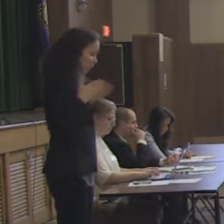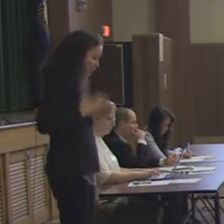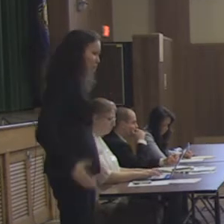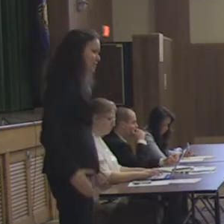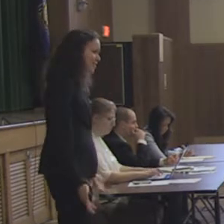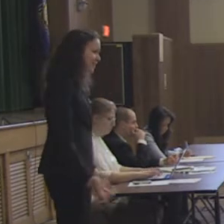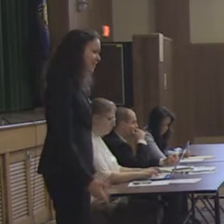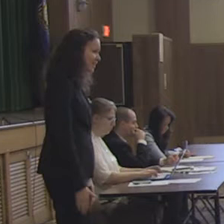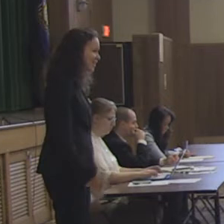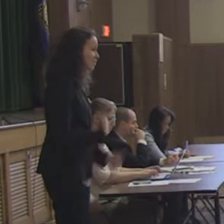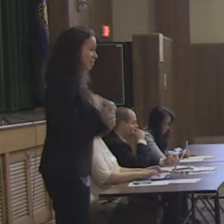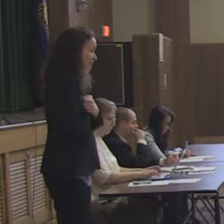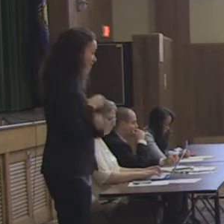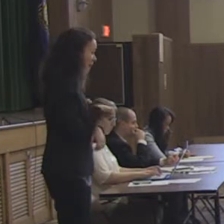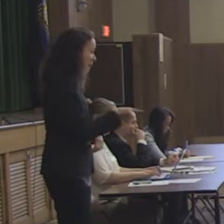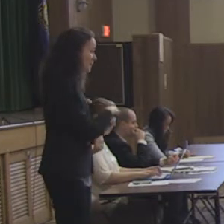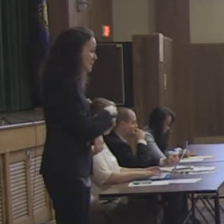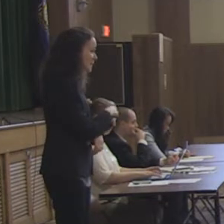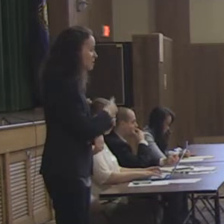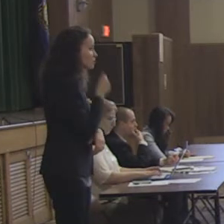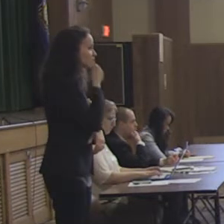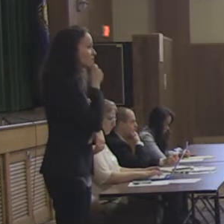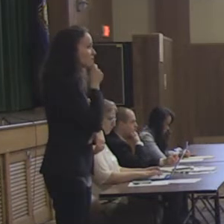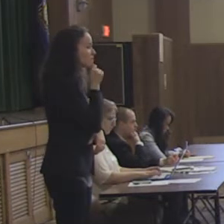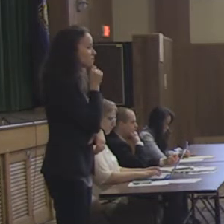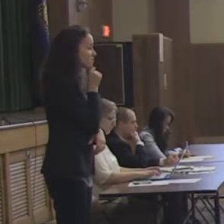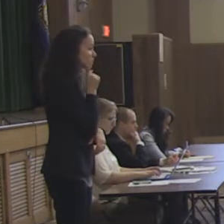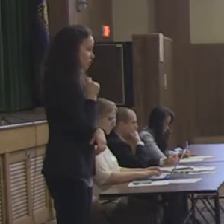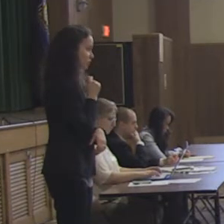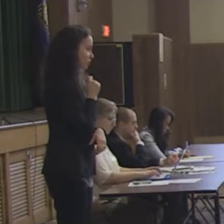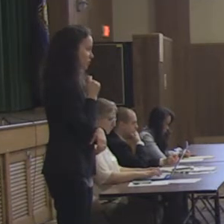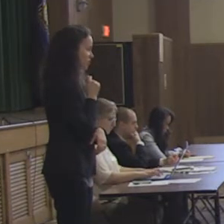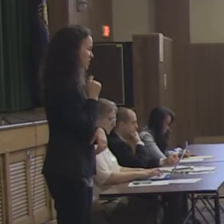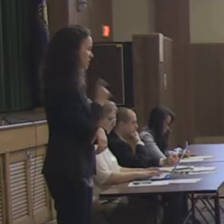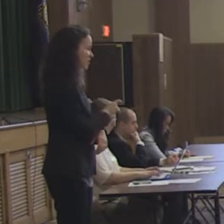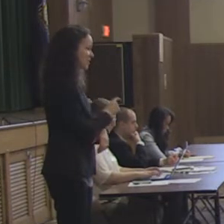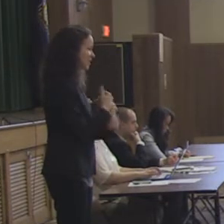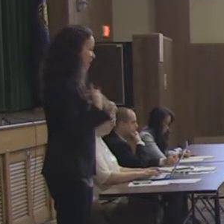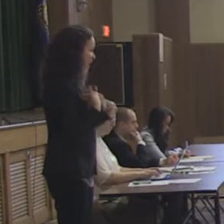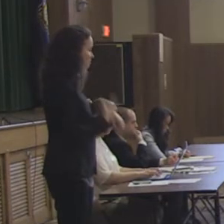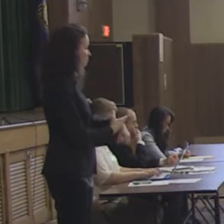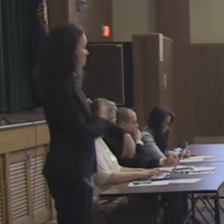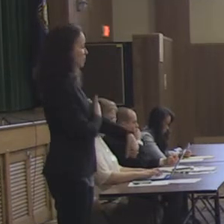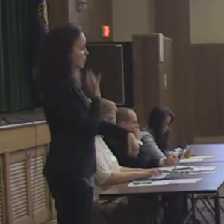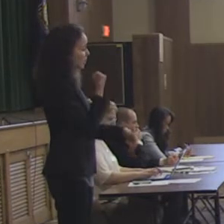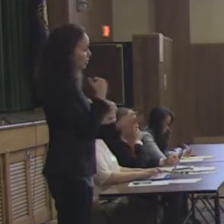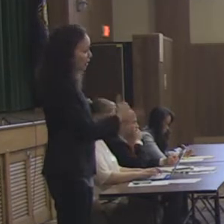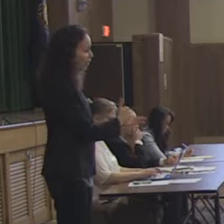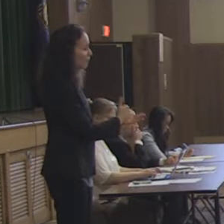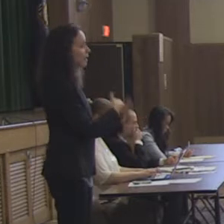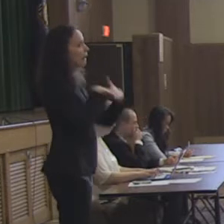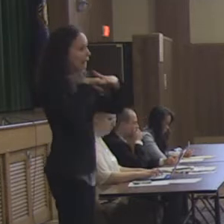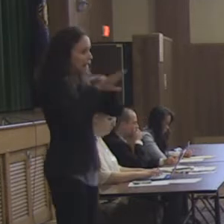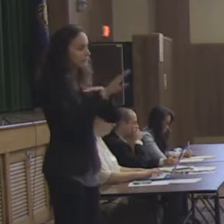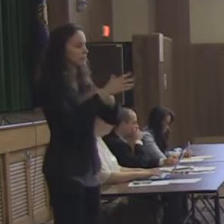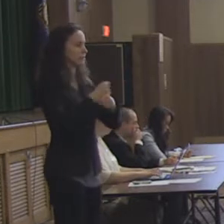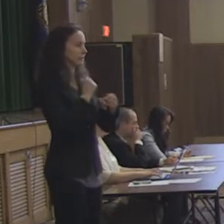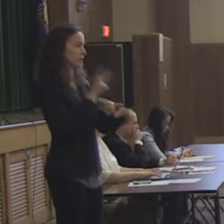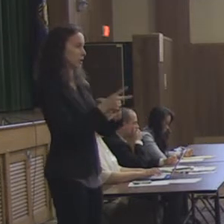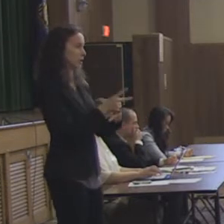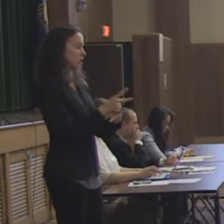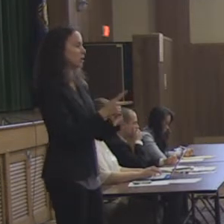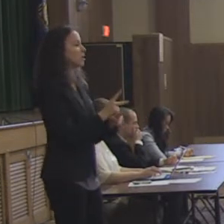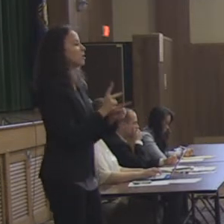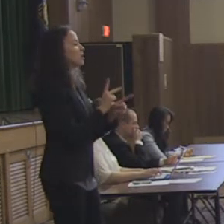that we love, and they're suffering, and they deserve to have better help and better access to care. I would